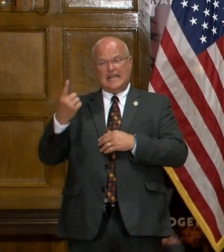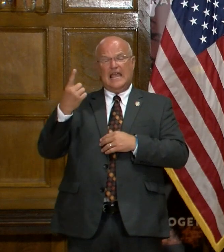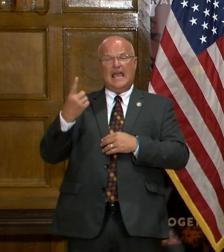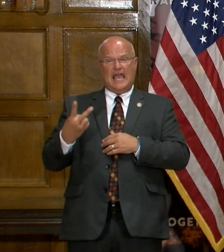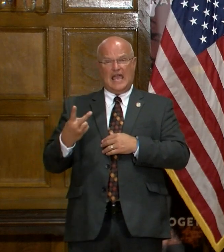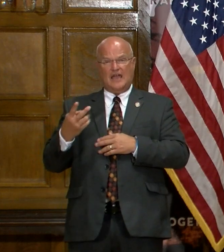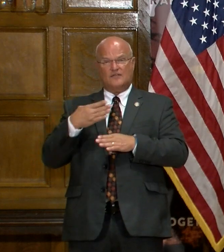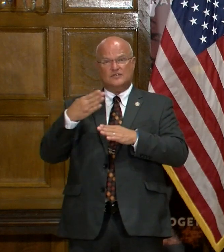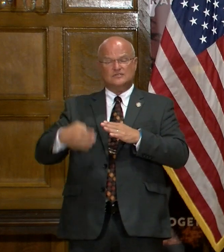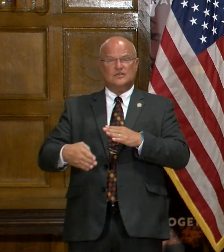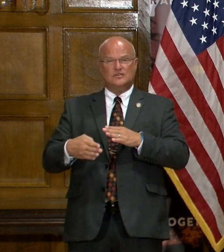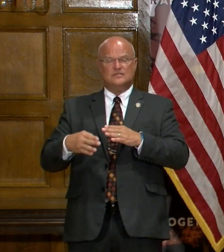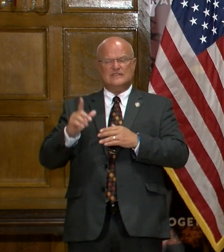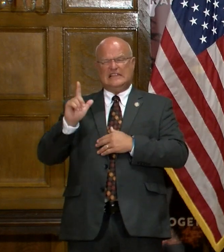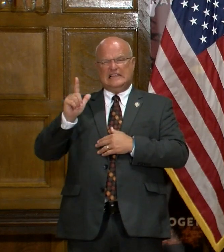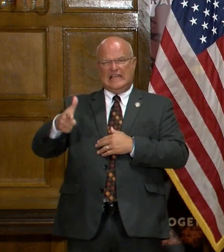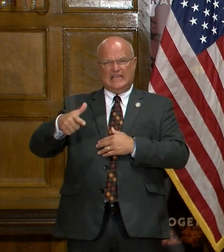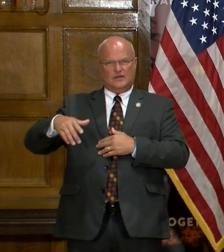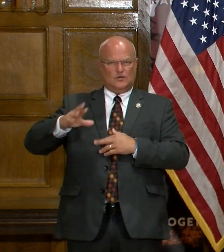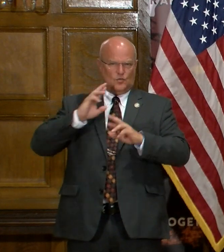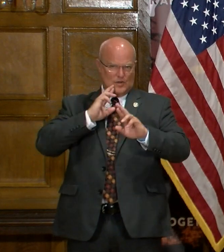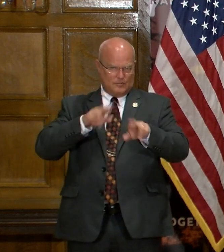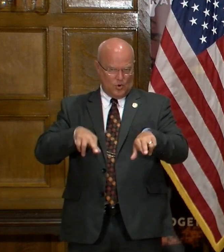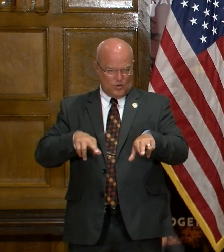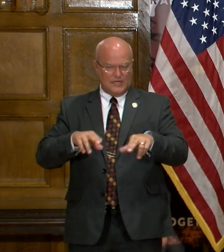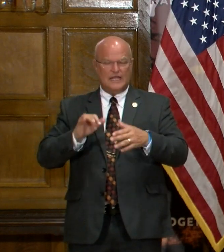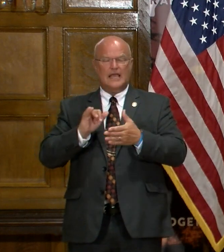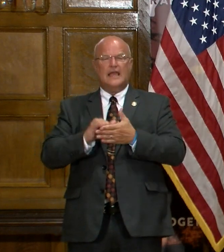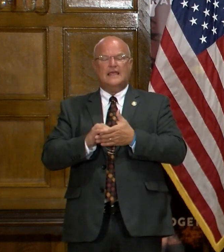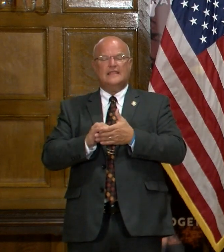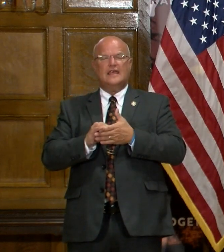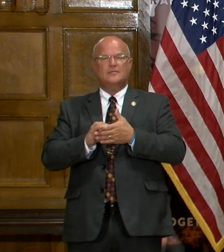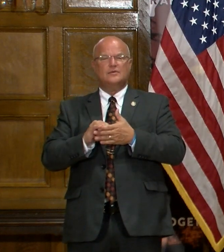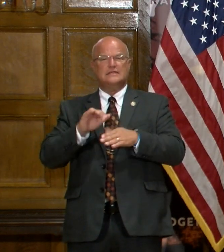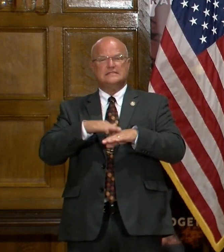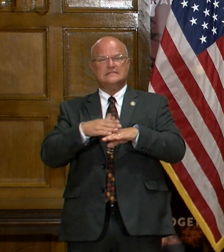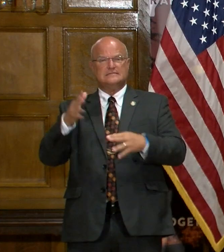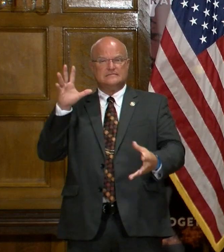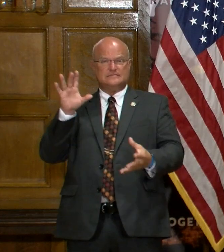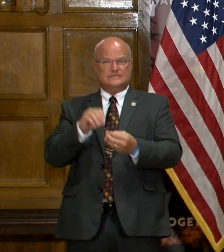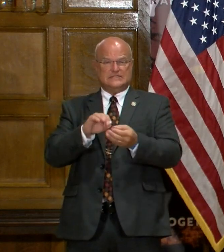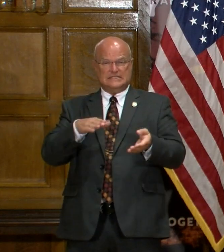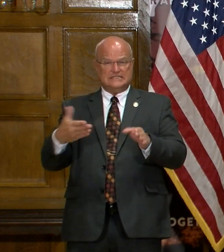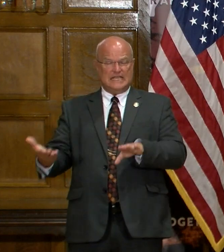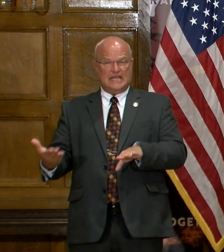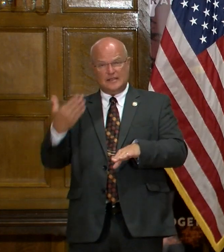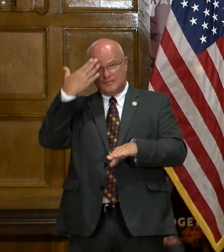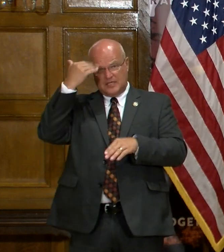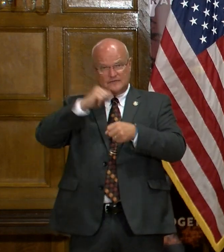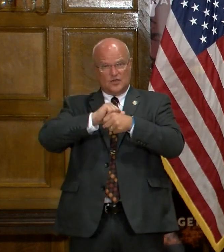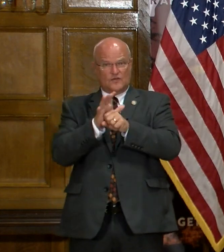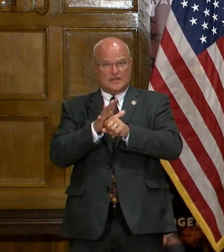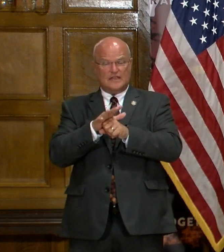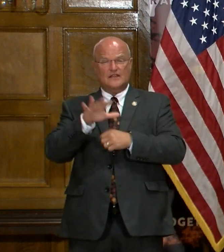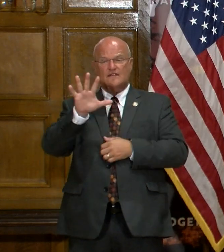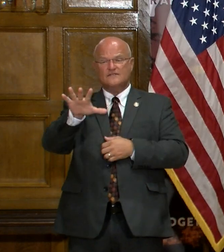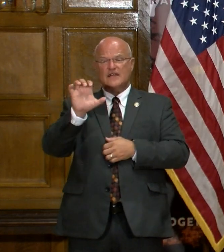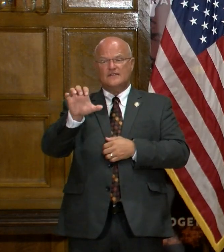those are as a result of delayed reporting, and that brings our total deaths of Arkansans because of